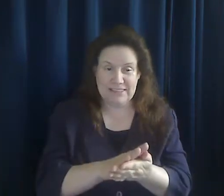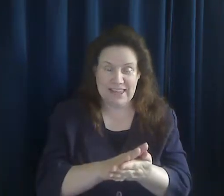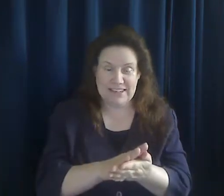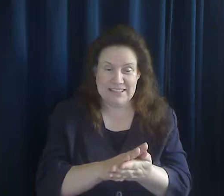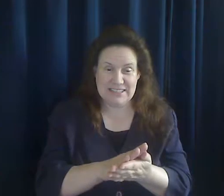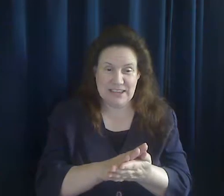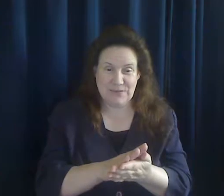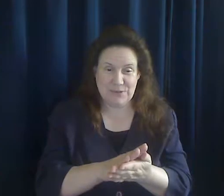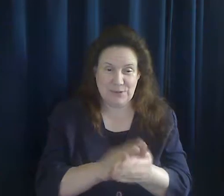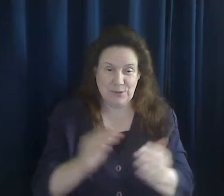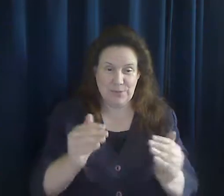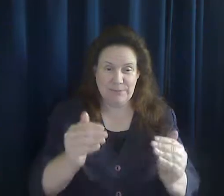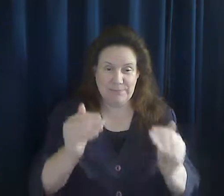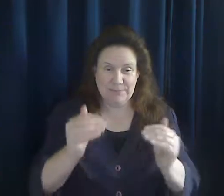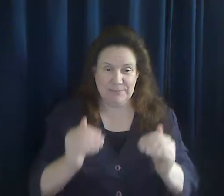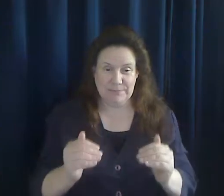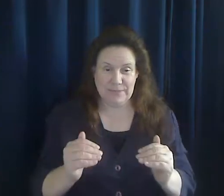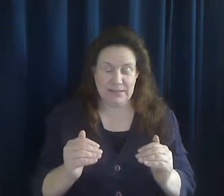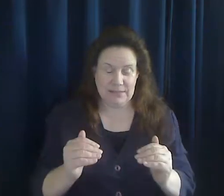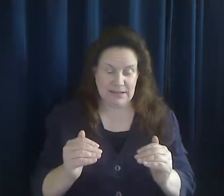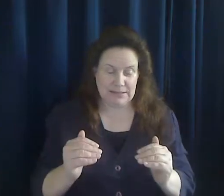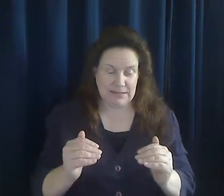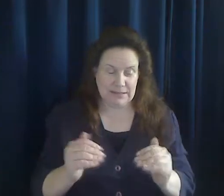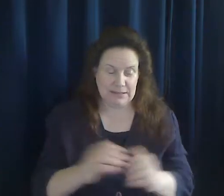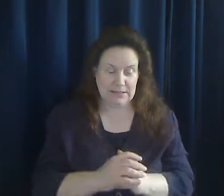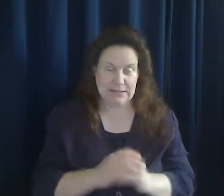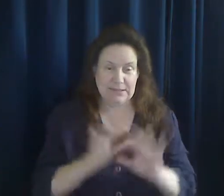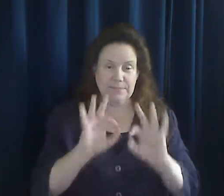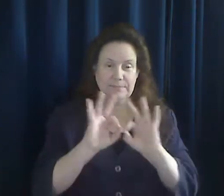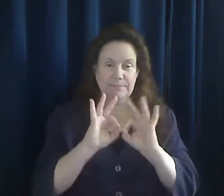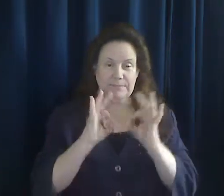That is the sign for school, the next on the list.